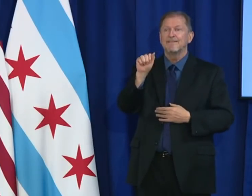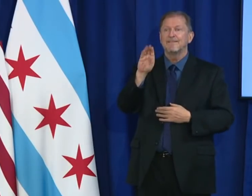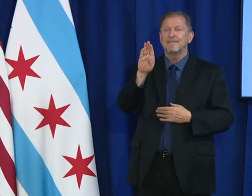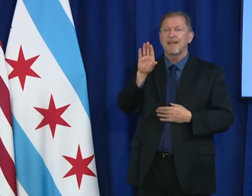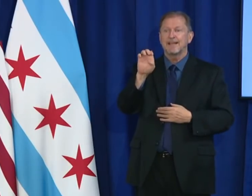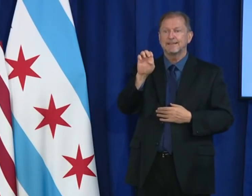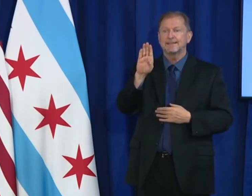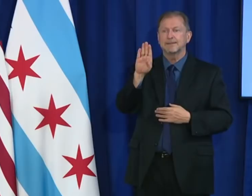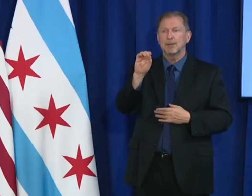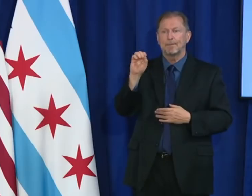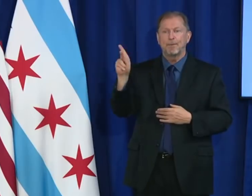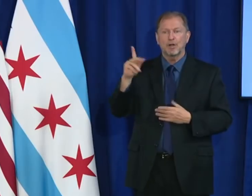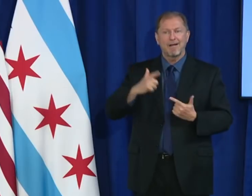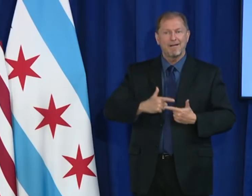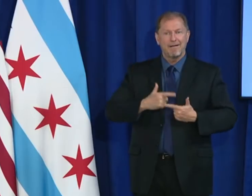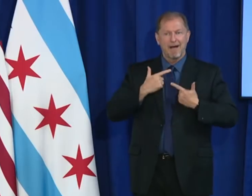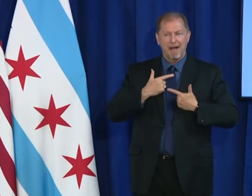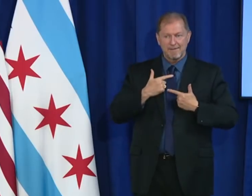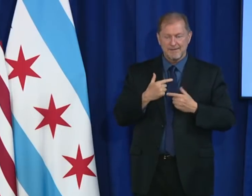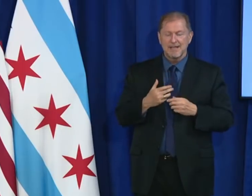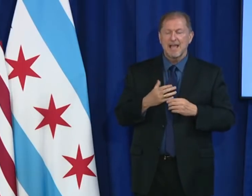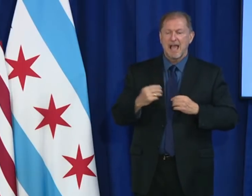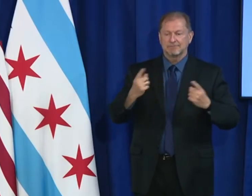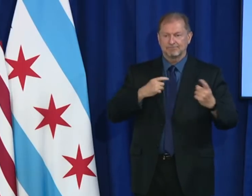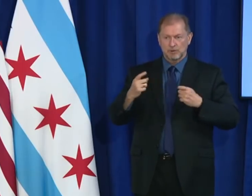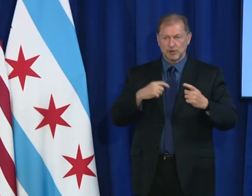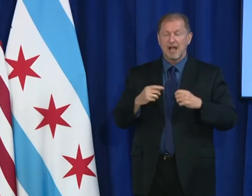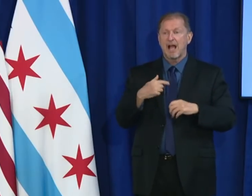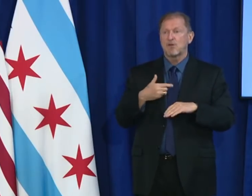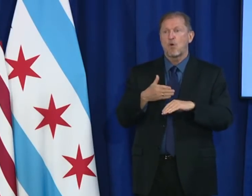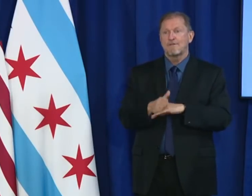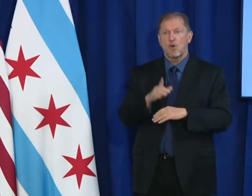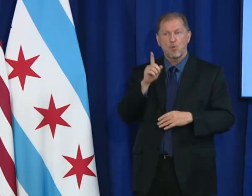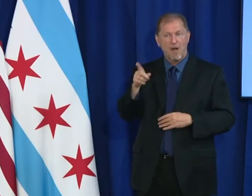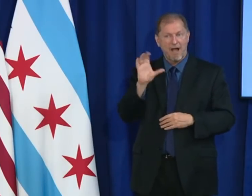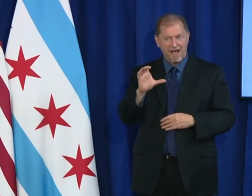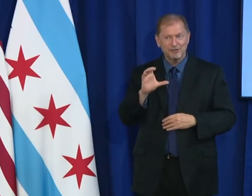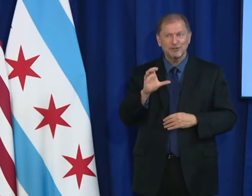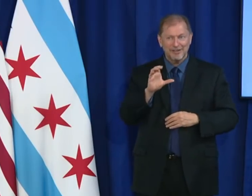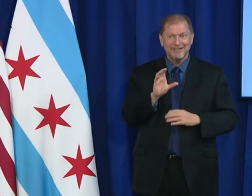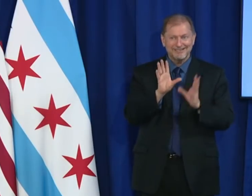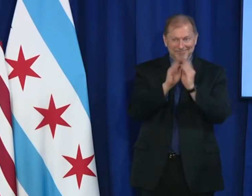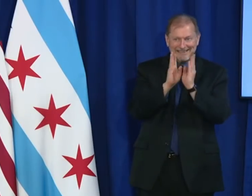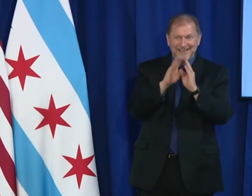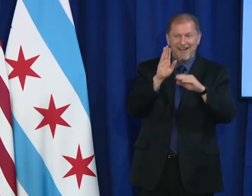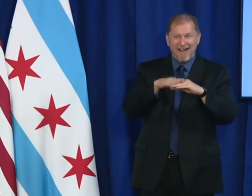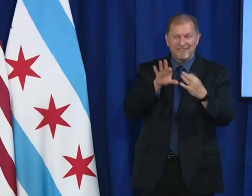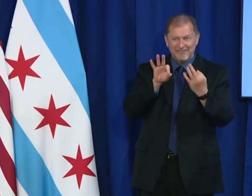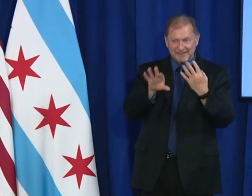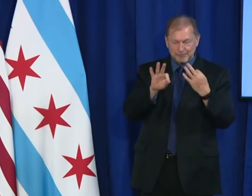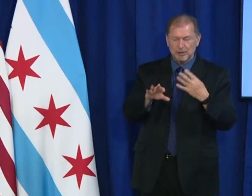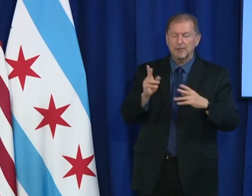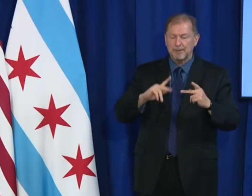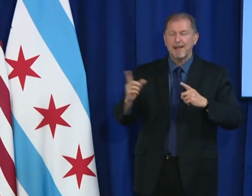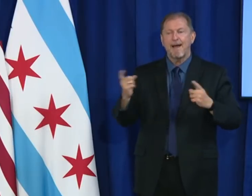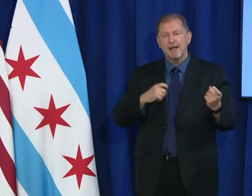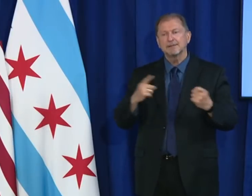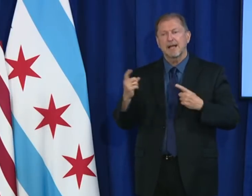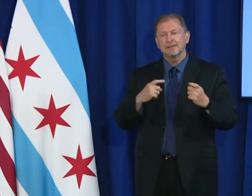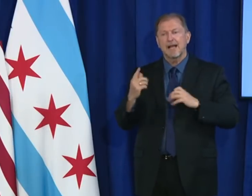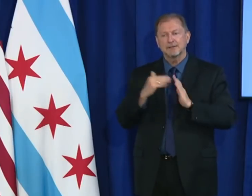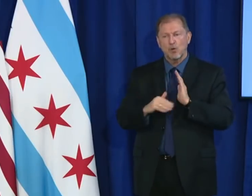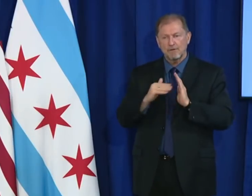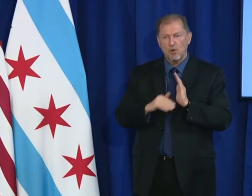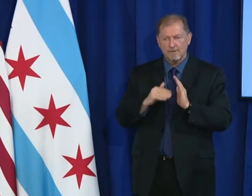from the public, and I've done more than 100 of these going back to before the stay-at-home order. And the